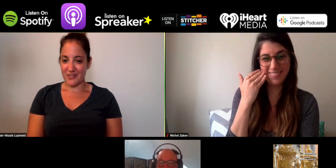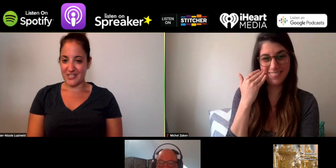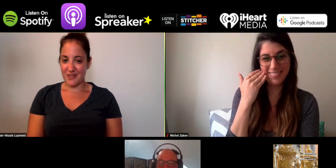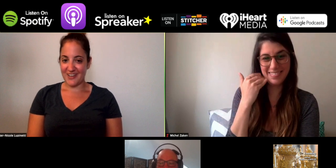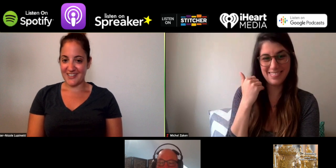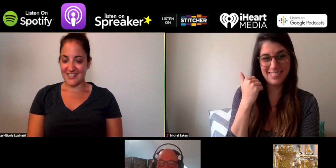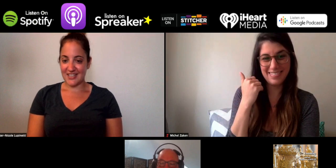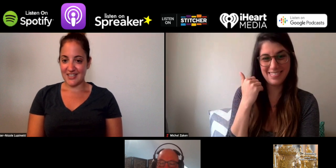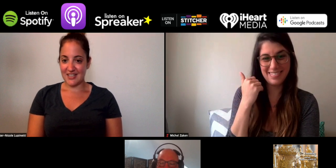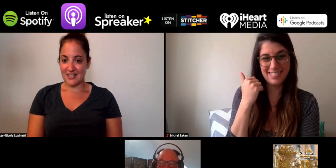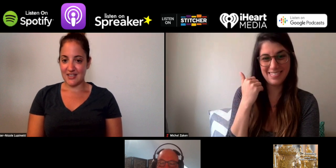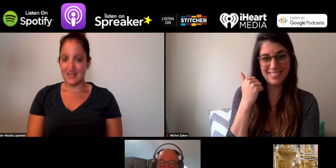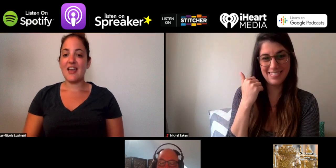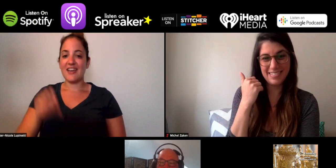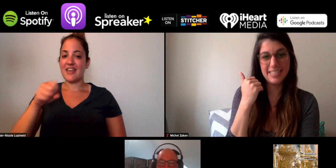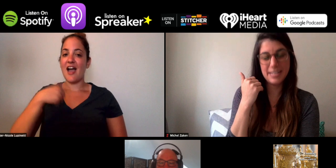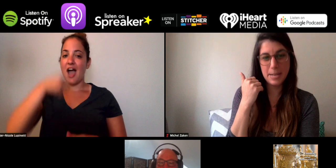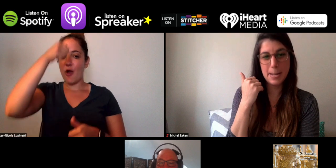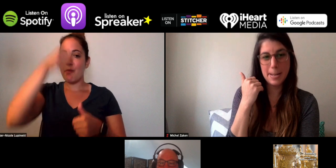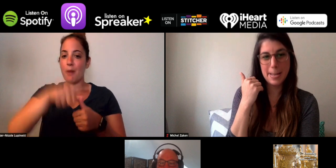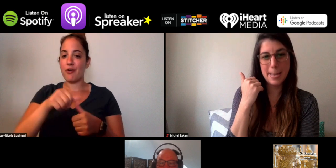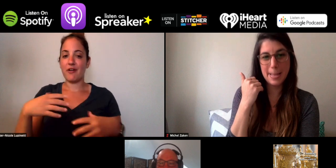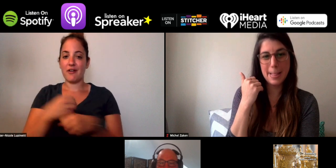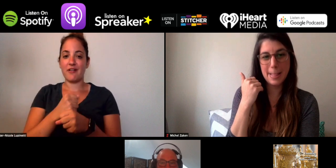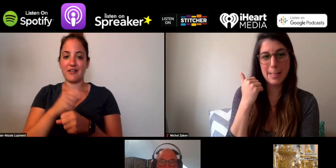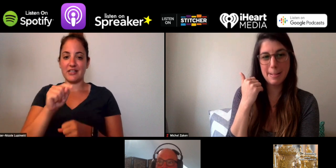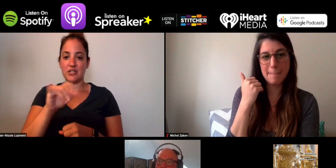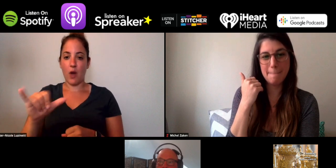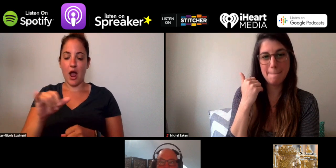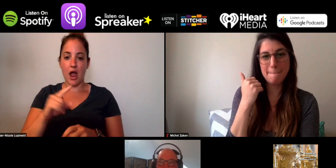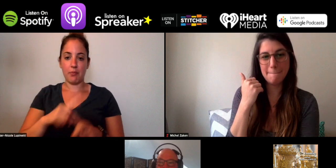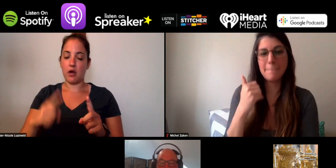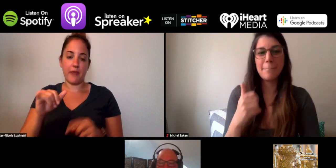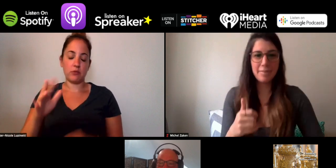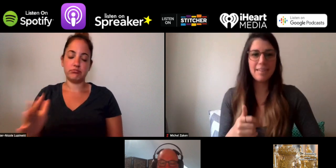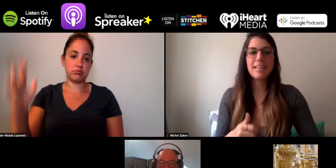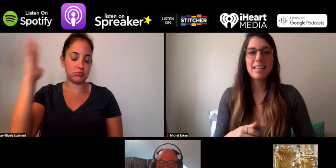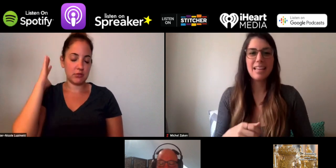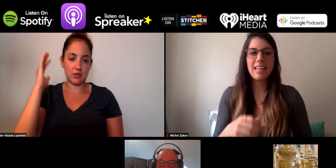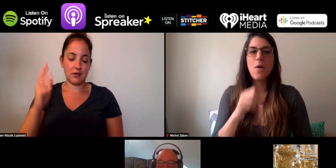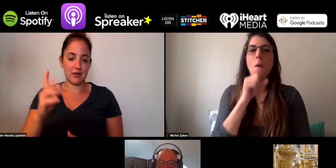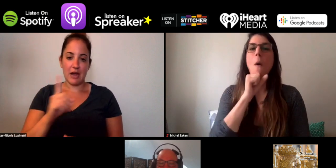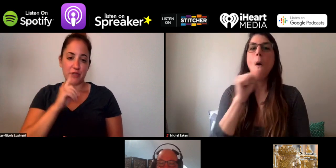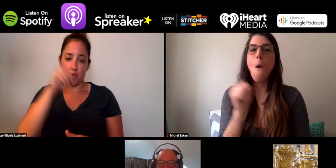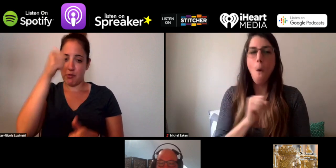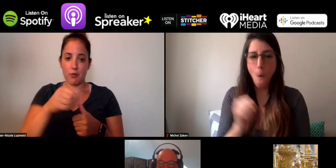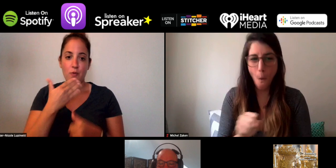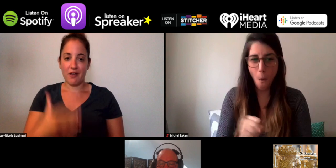Do you know what TTY is? I remember it. I remember the acronym, but I don't, it's long ago. I don't even remember it that